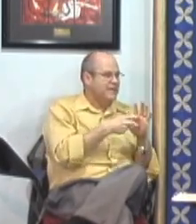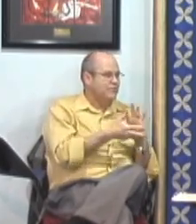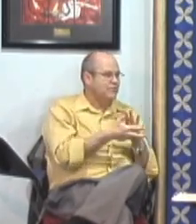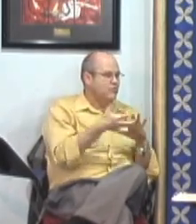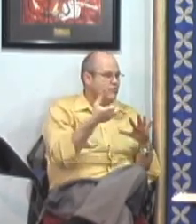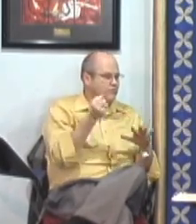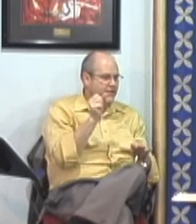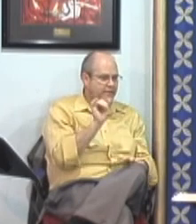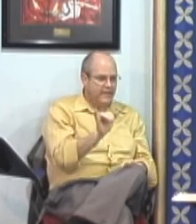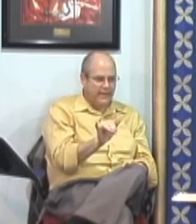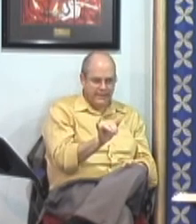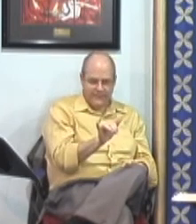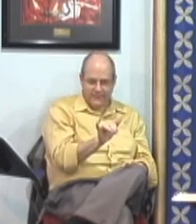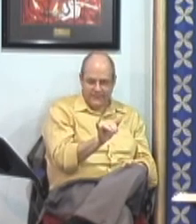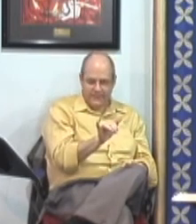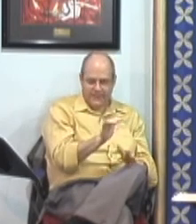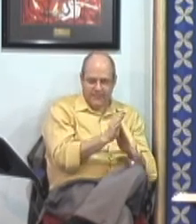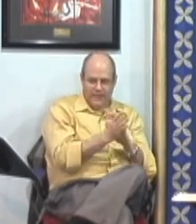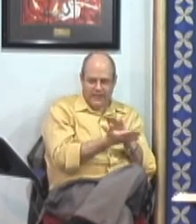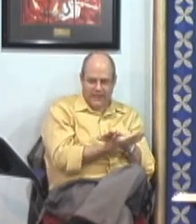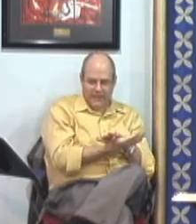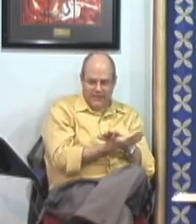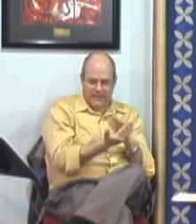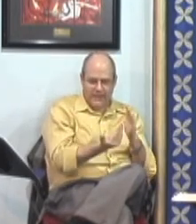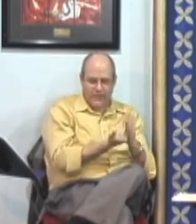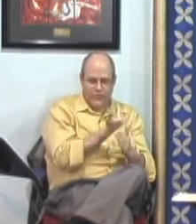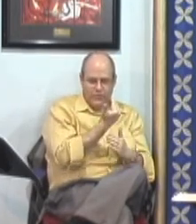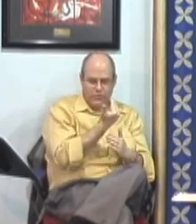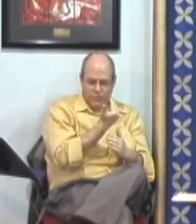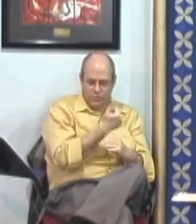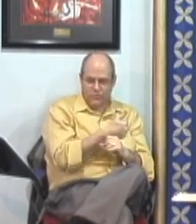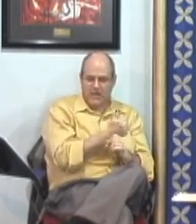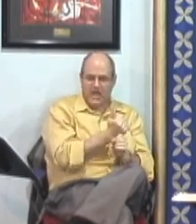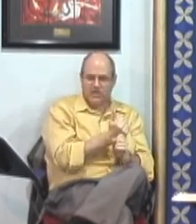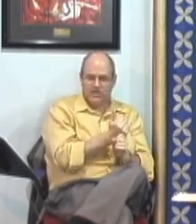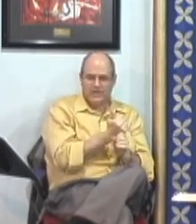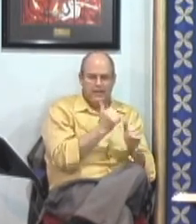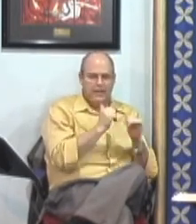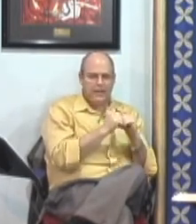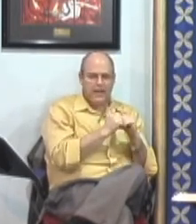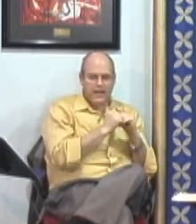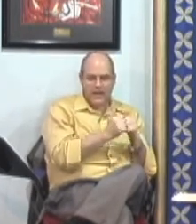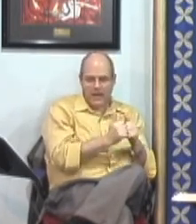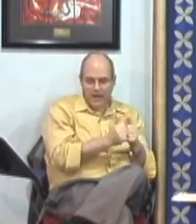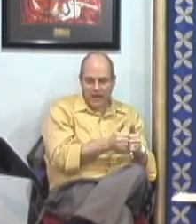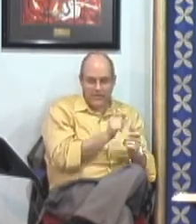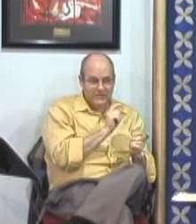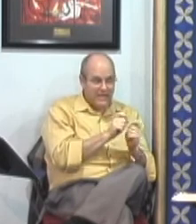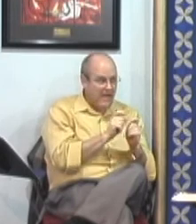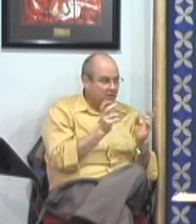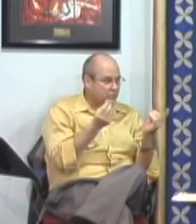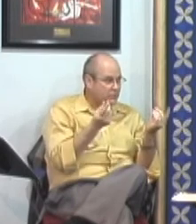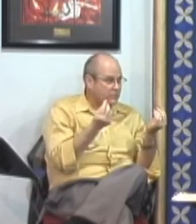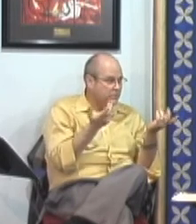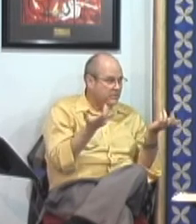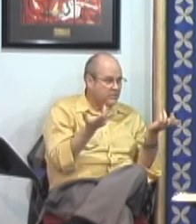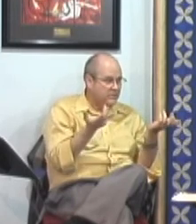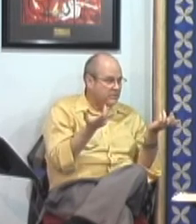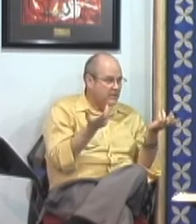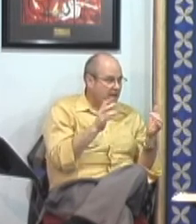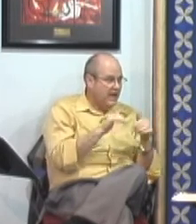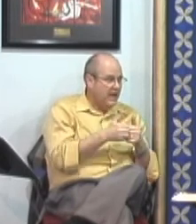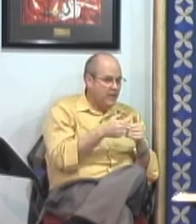rid of that and becoming that new creation. So how exactly do we do this? How do we put to